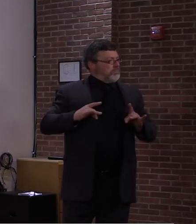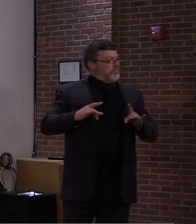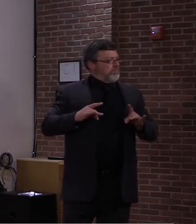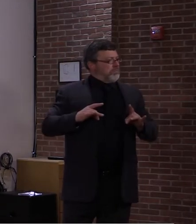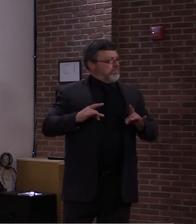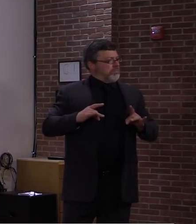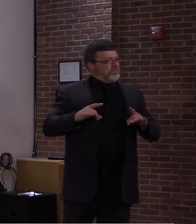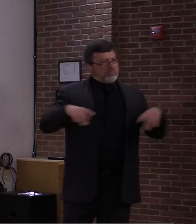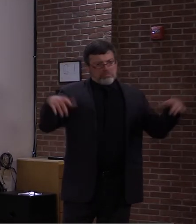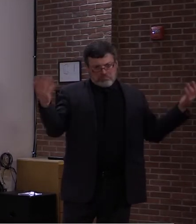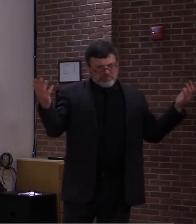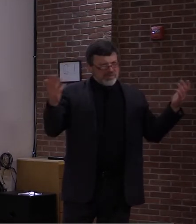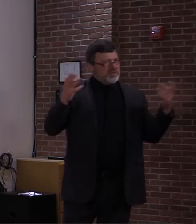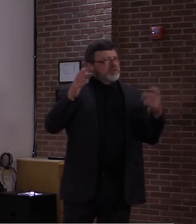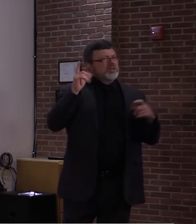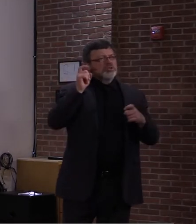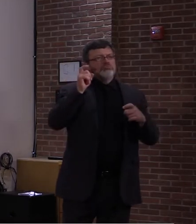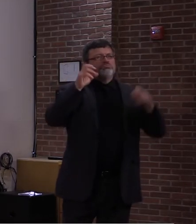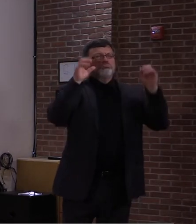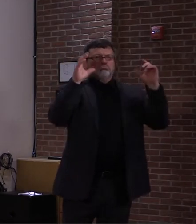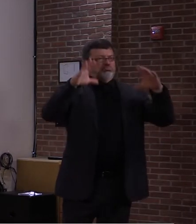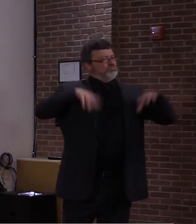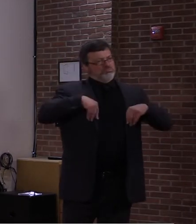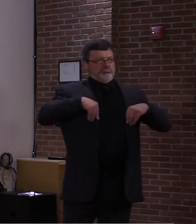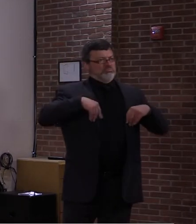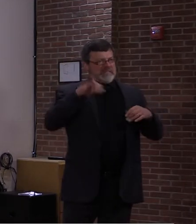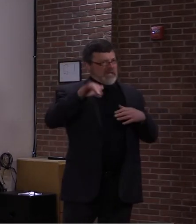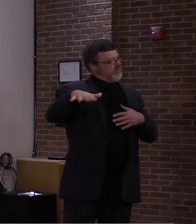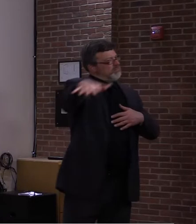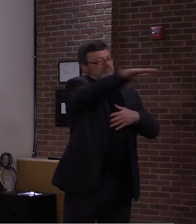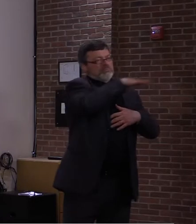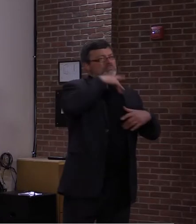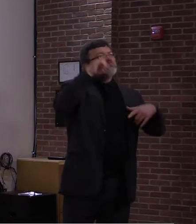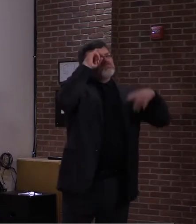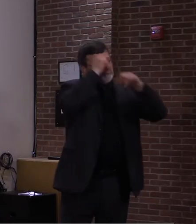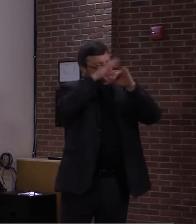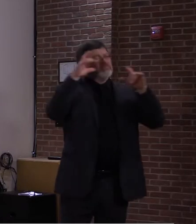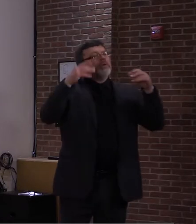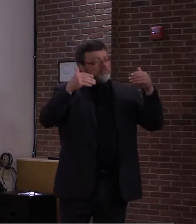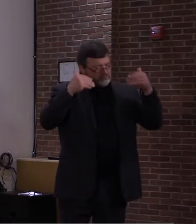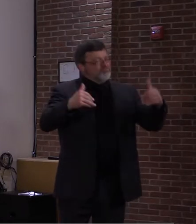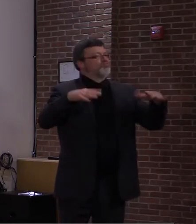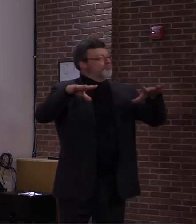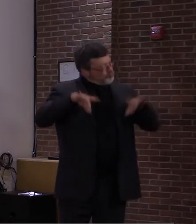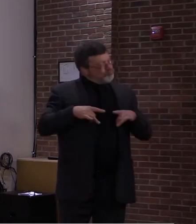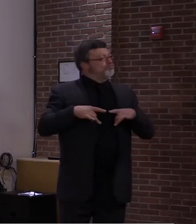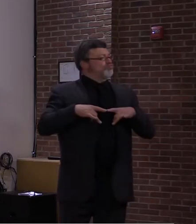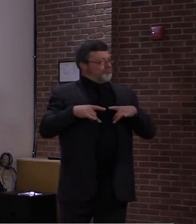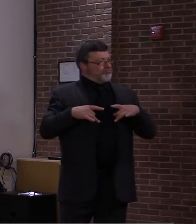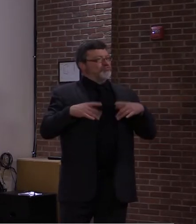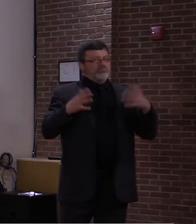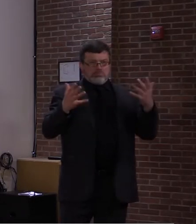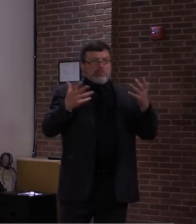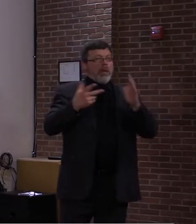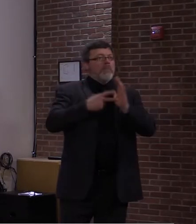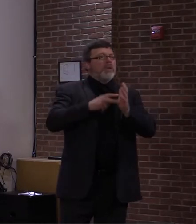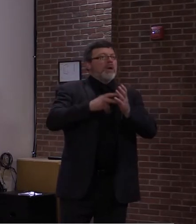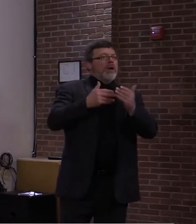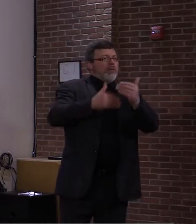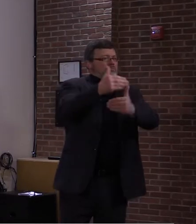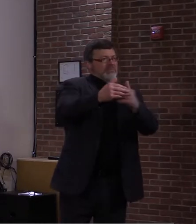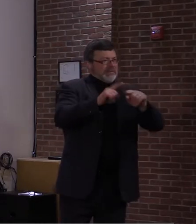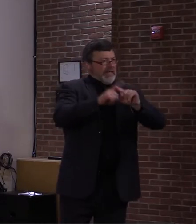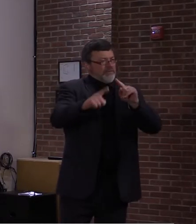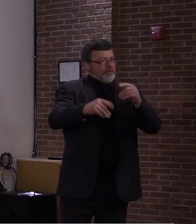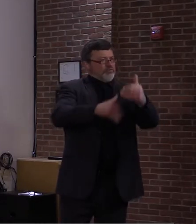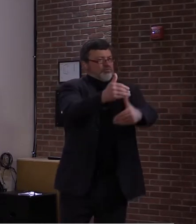fully vaccinated, hopefully it won't be so bad? That is one way to think. But again, you need to look at your